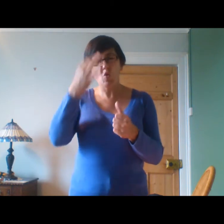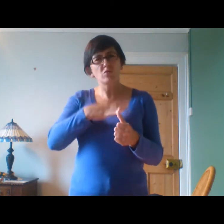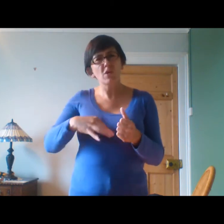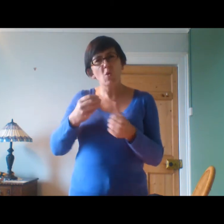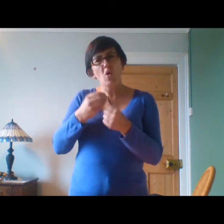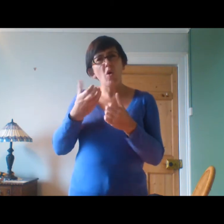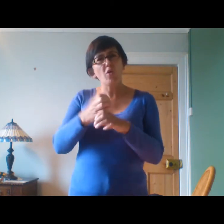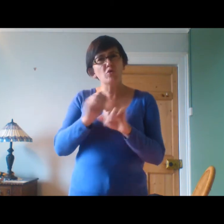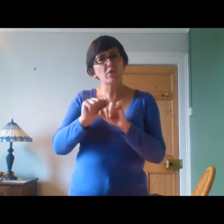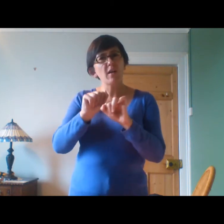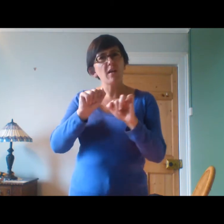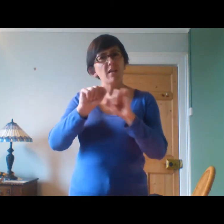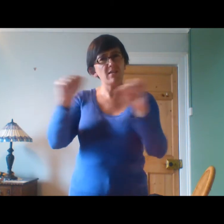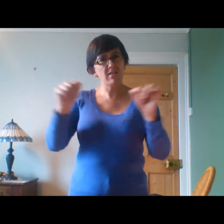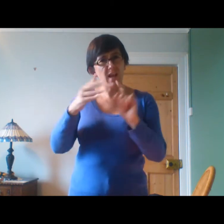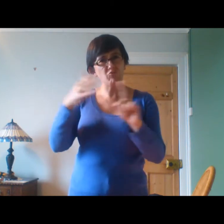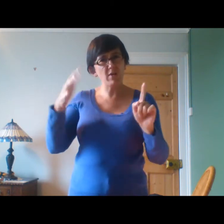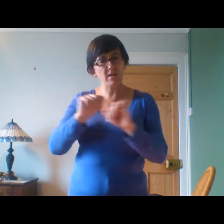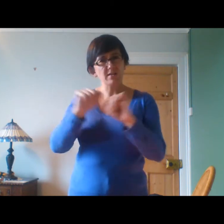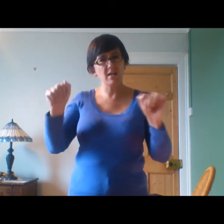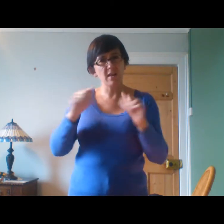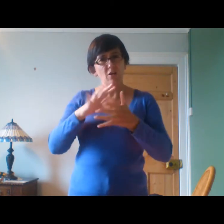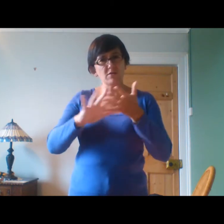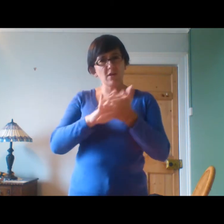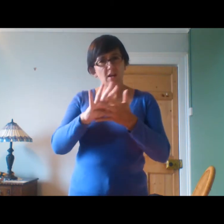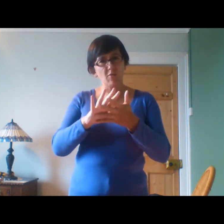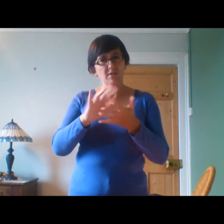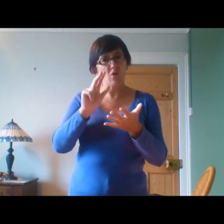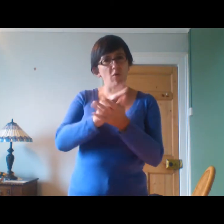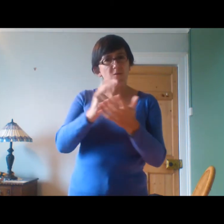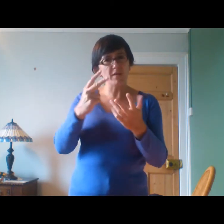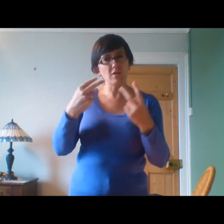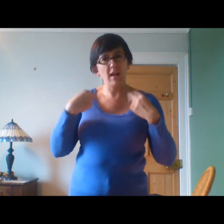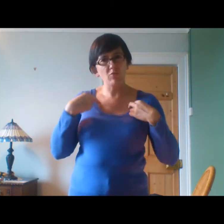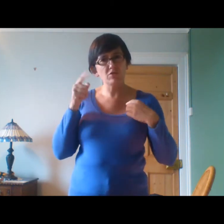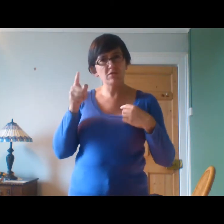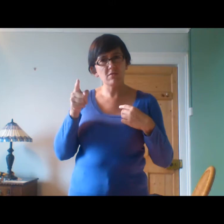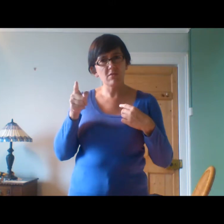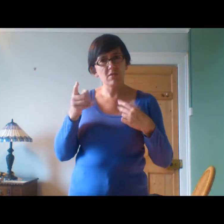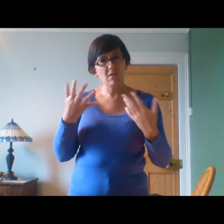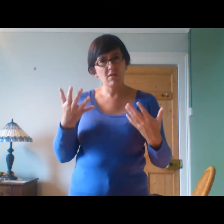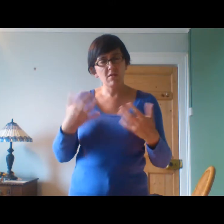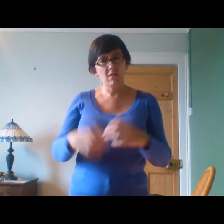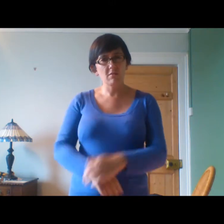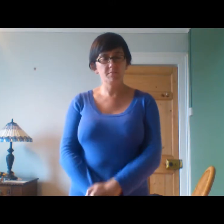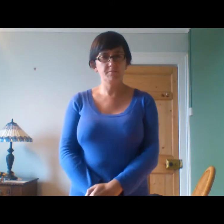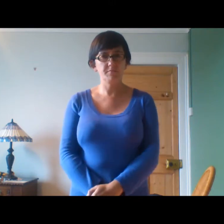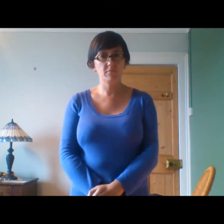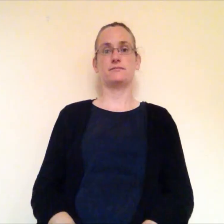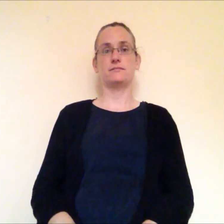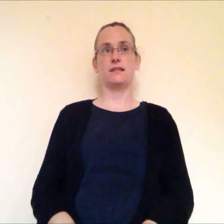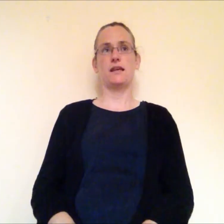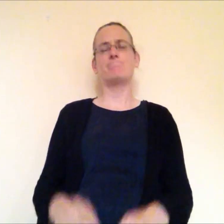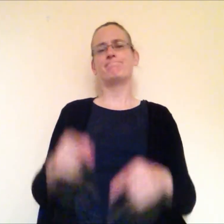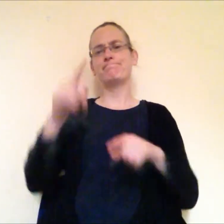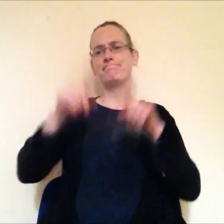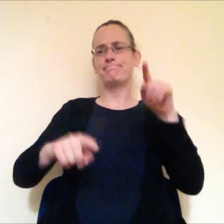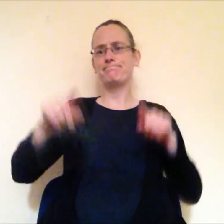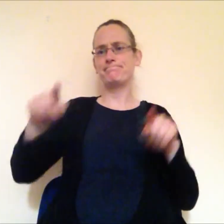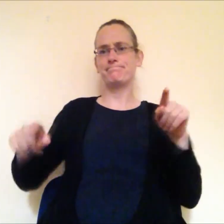their sign language as official languages? It varies. Does it? It does. It varies. But even in Northern Ireland, they do. Do they? It varies. Does it? It does. It varies. But